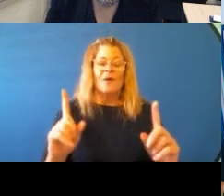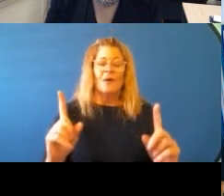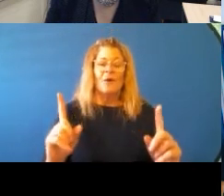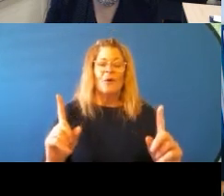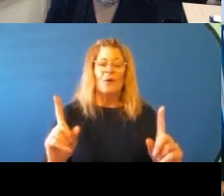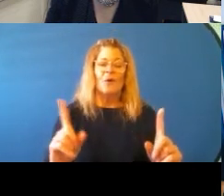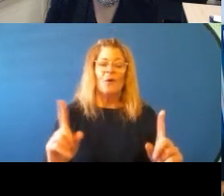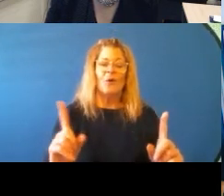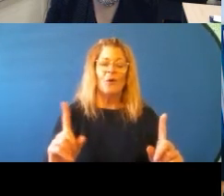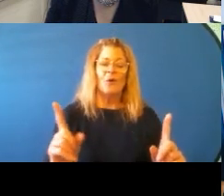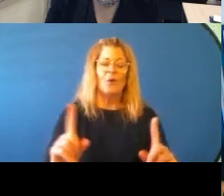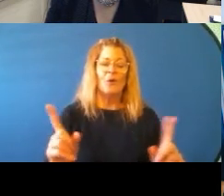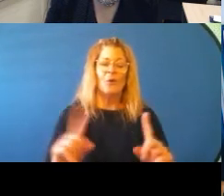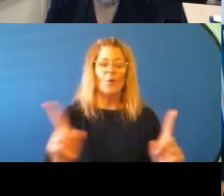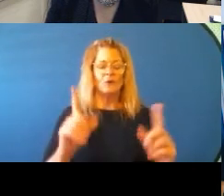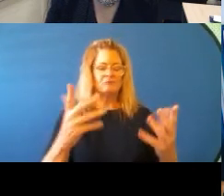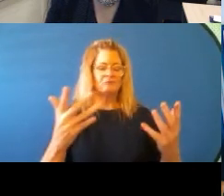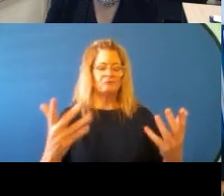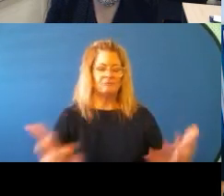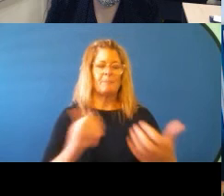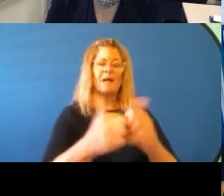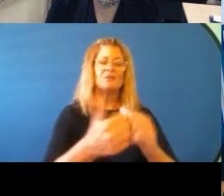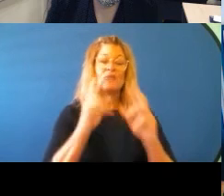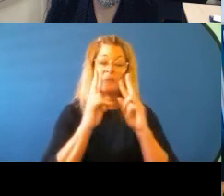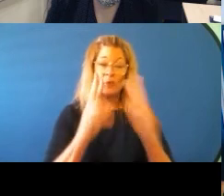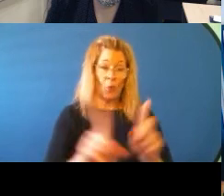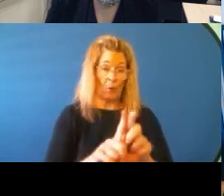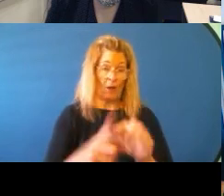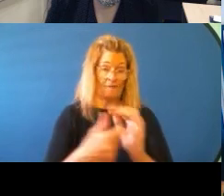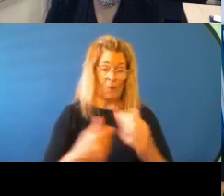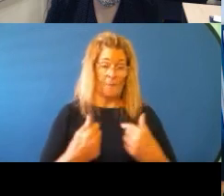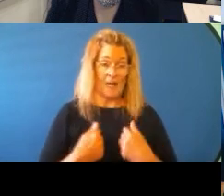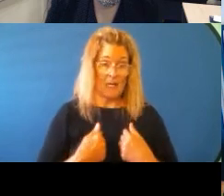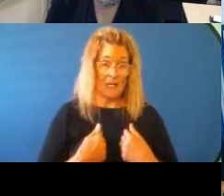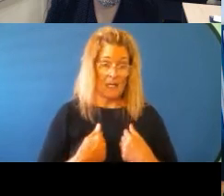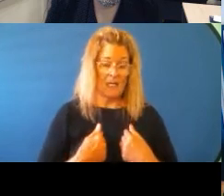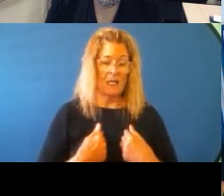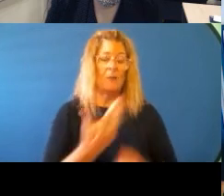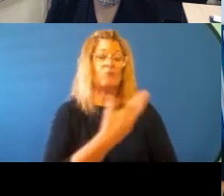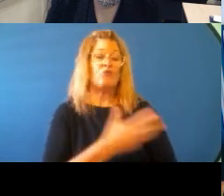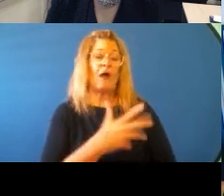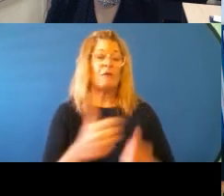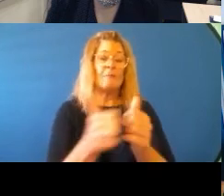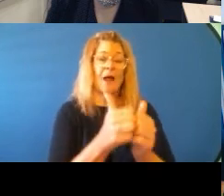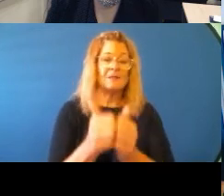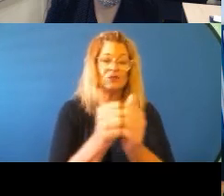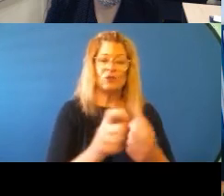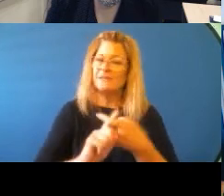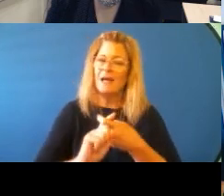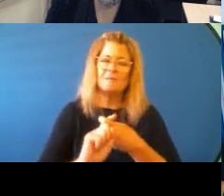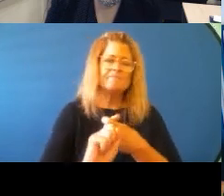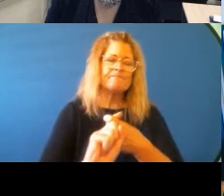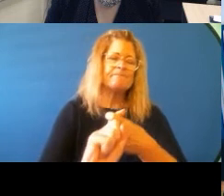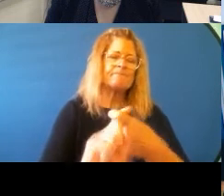what would proud partnerships look like to me? Proud partnerships are enduring and committed to working